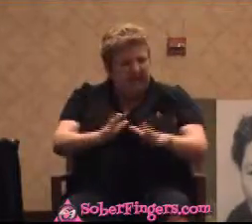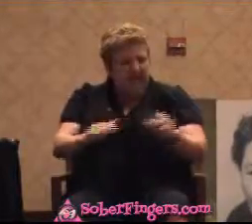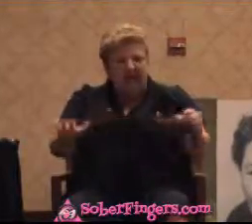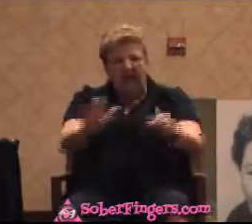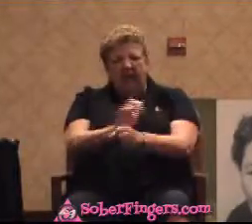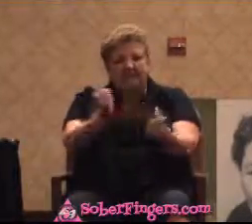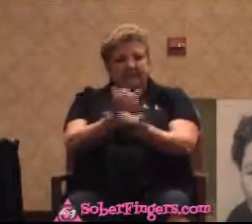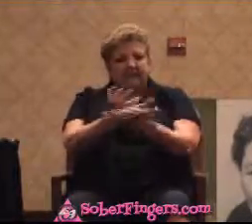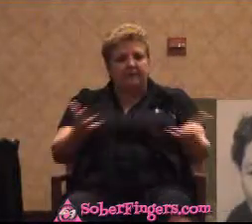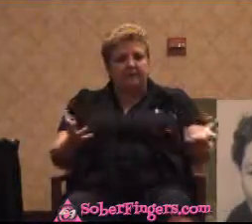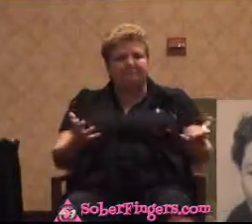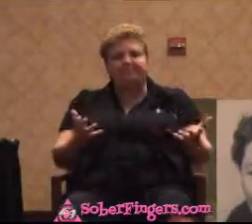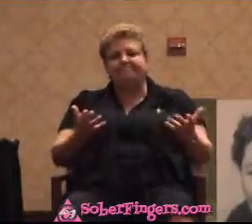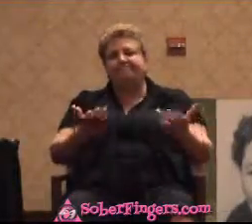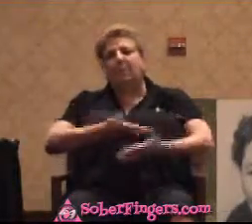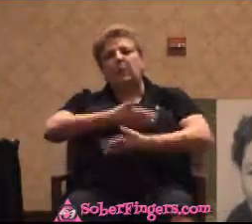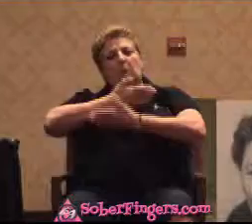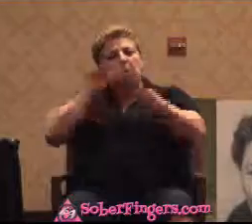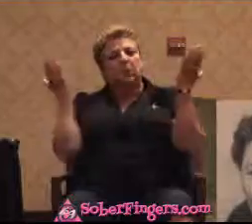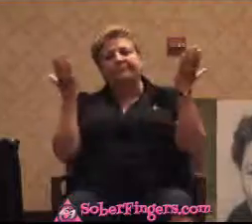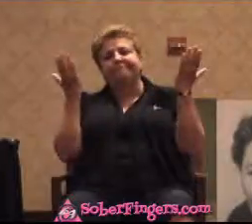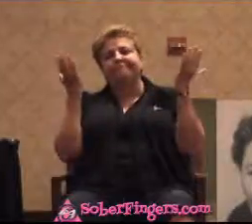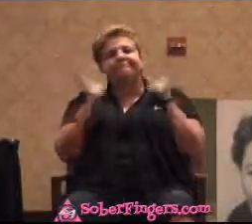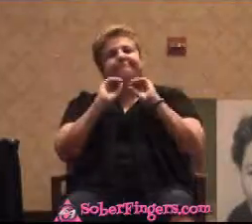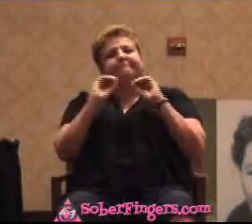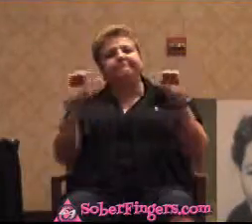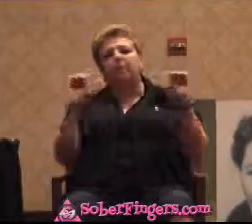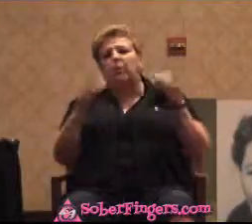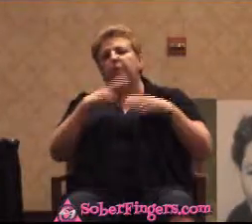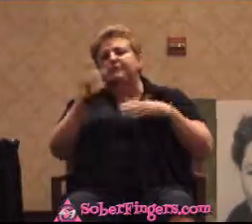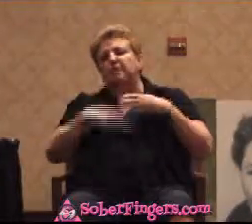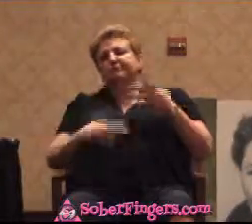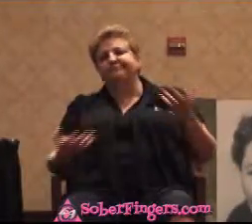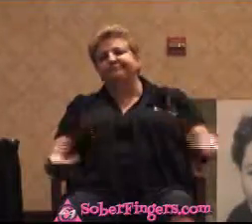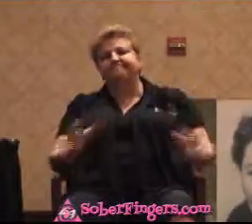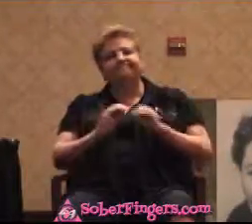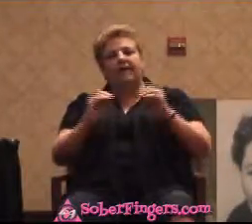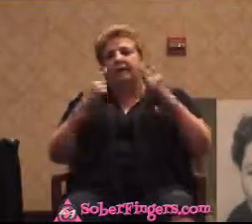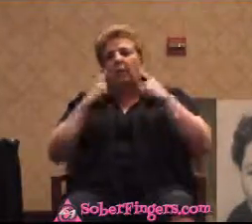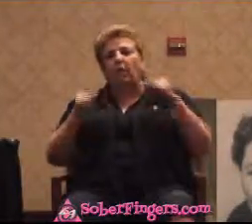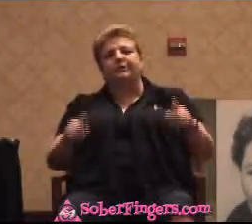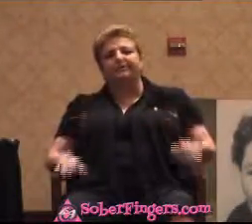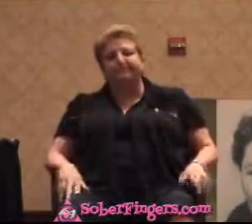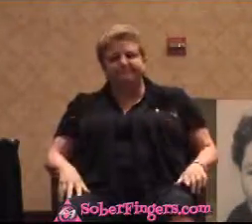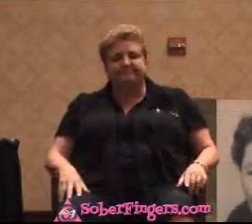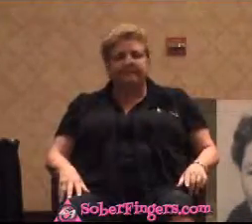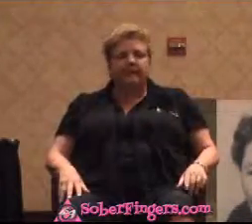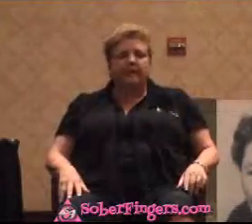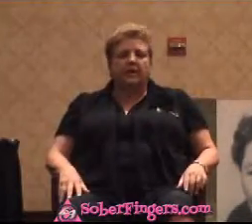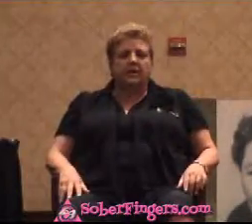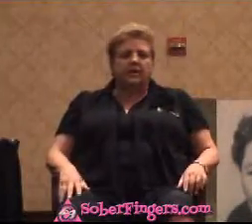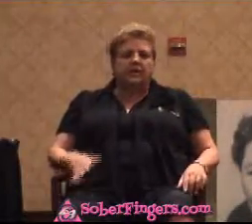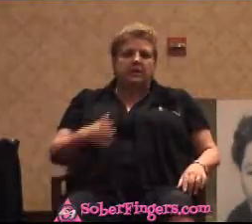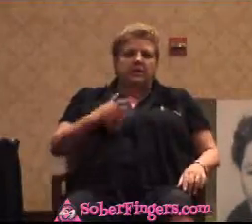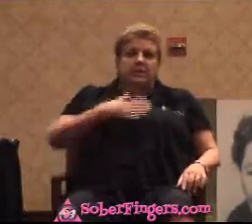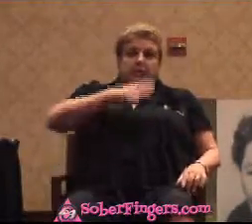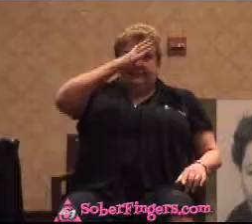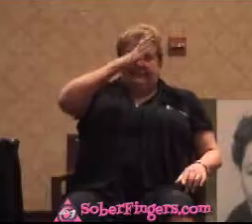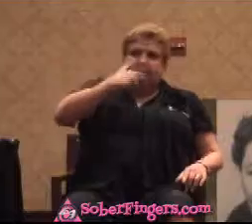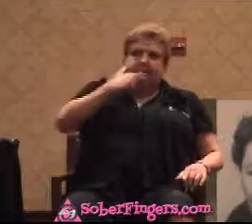And nothing worked. And so I go on my journey, and my dad decides, well, maybe let's try to get her a little work. Let's see if we can get her some help